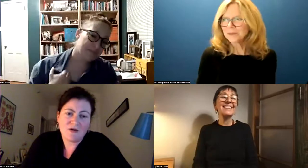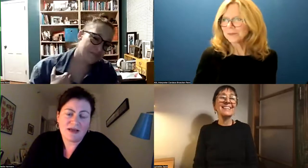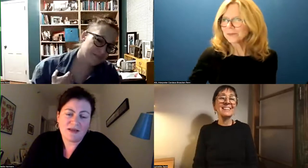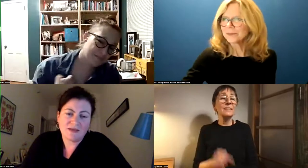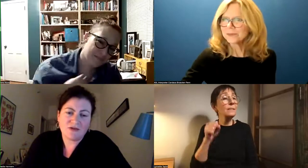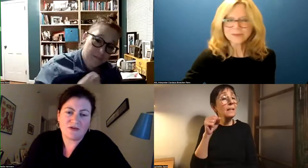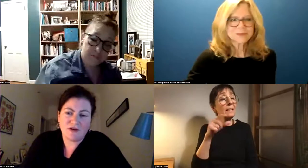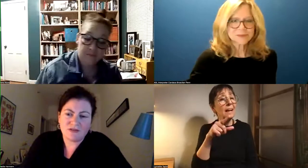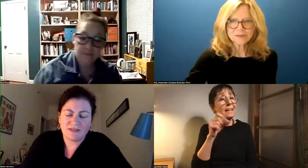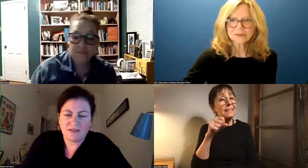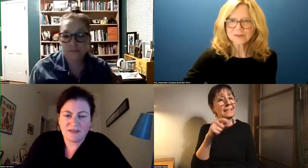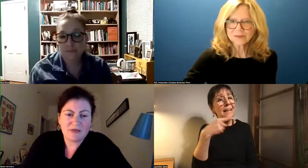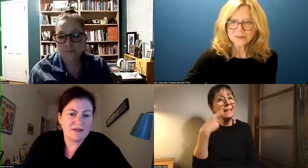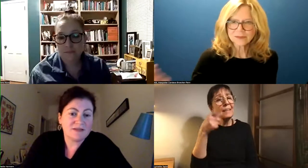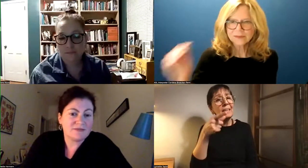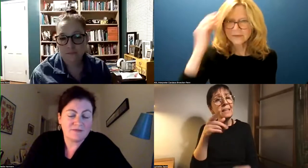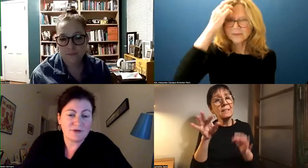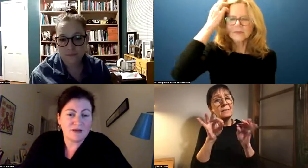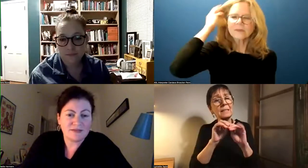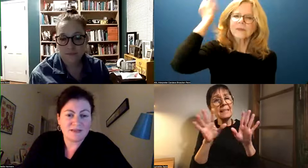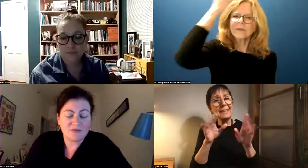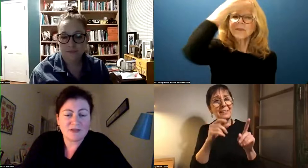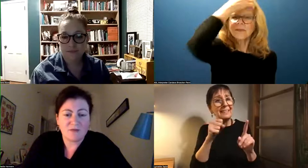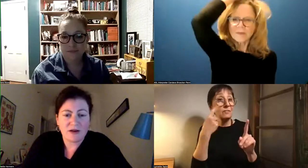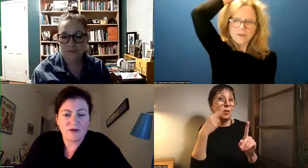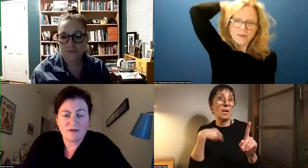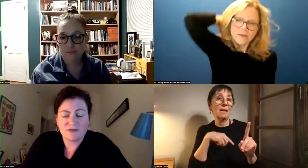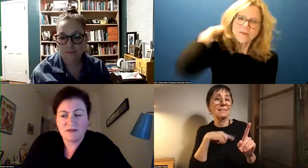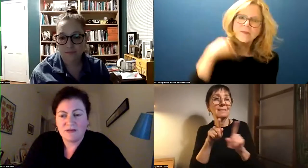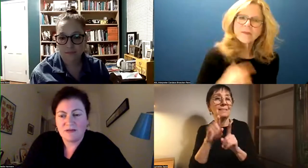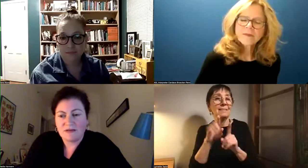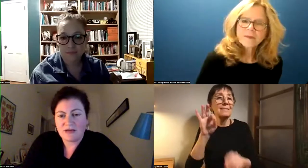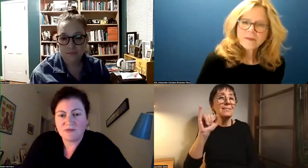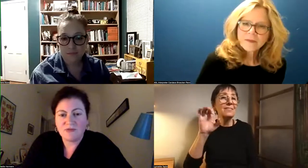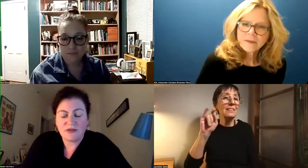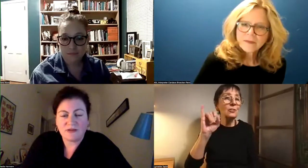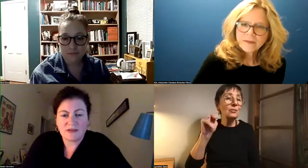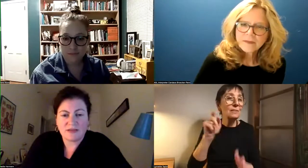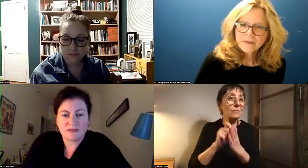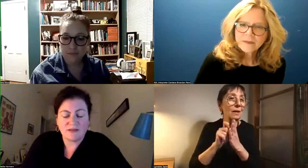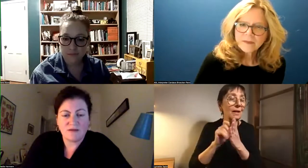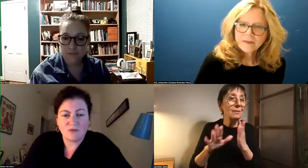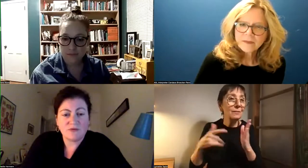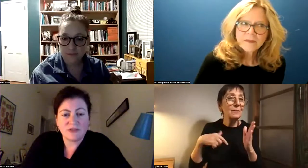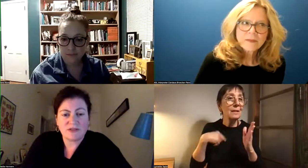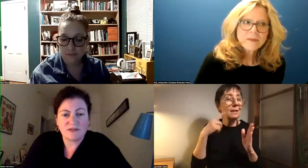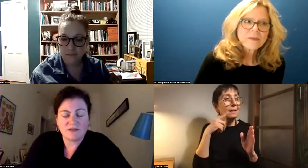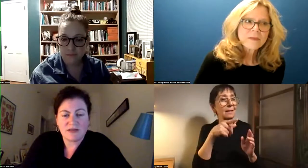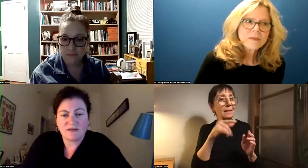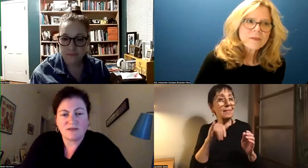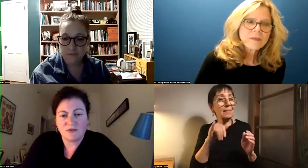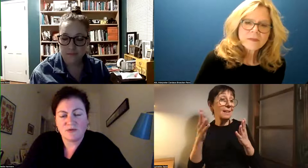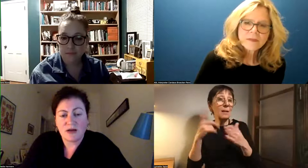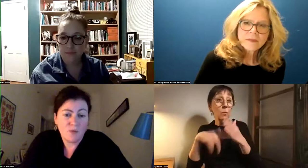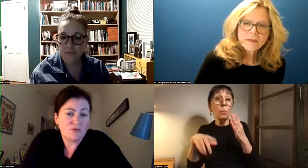no, and I think you're articulating, I mean, at least for us as fiction writers, I do think that that's a lot of what fiction